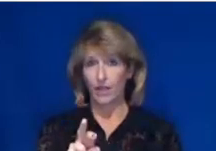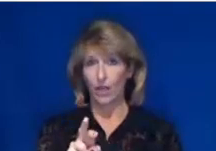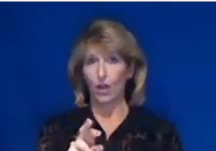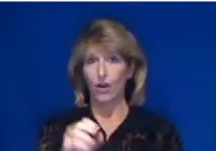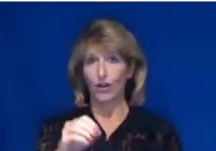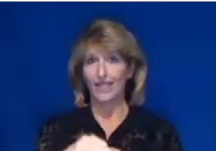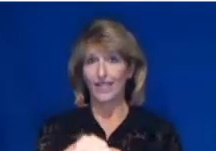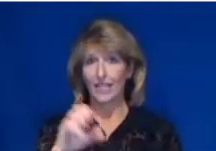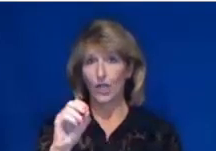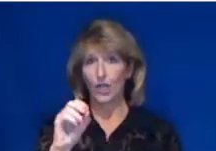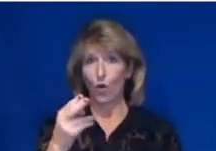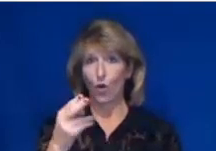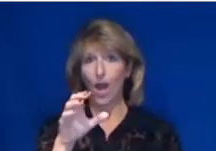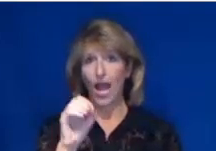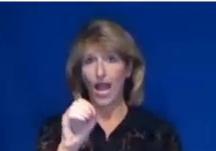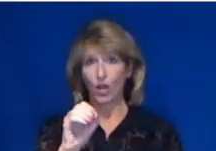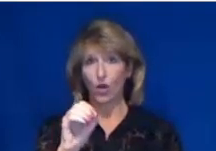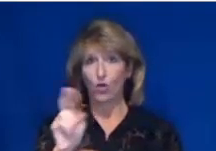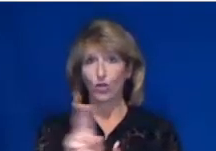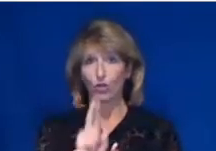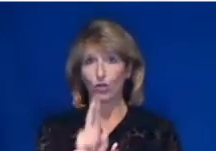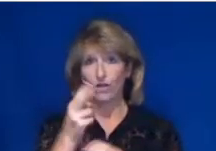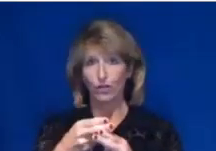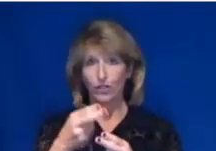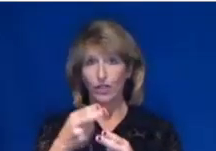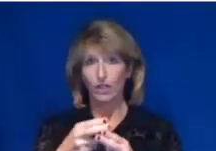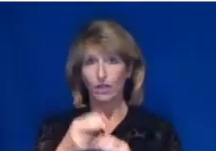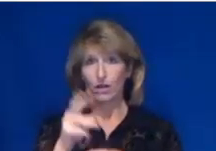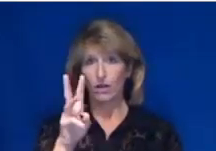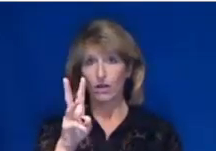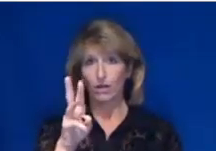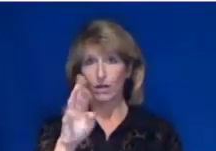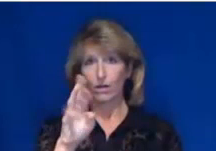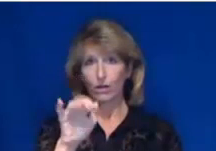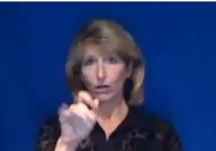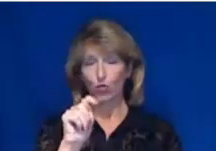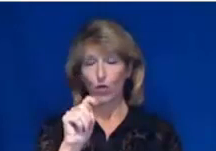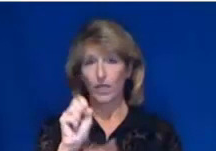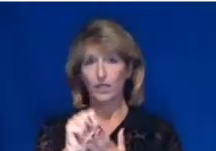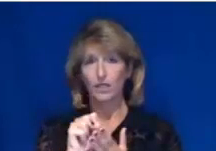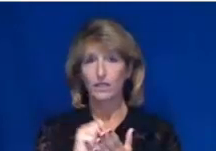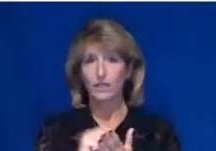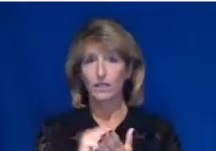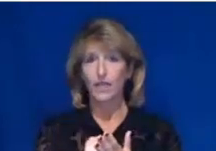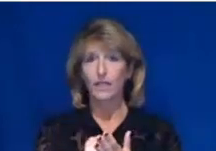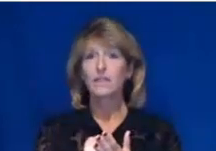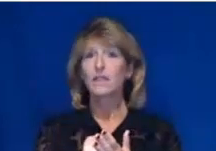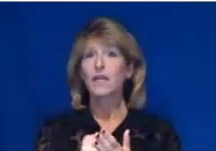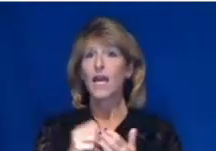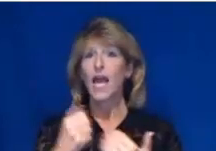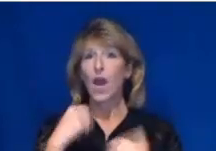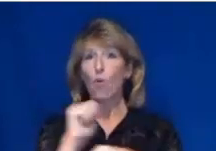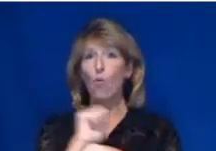and Vocational Rehabilitation at Wright State University in Ohio.